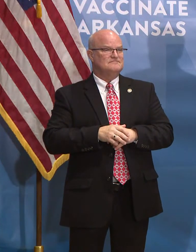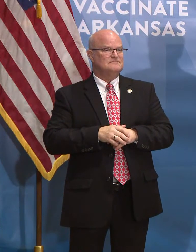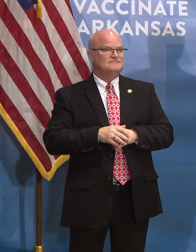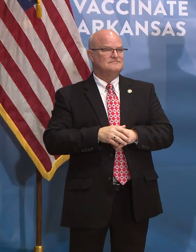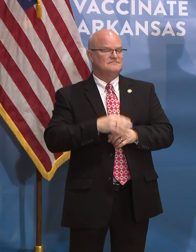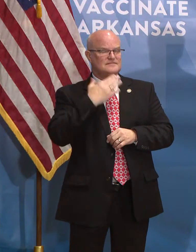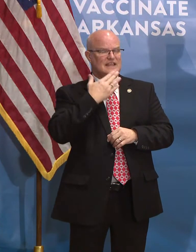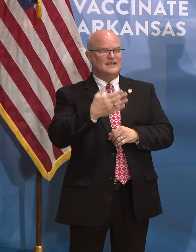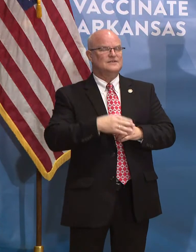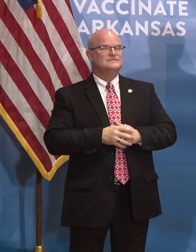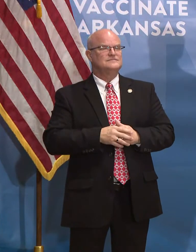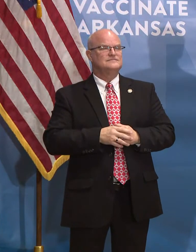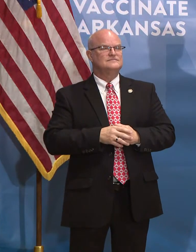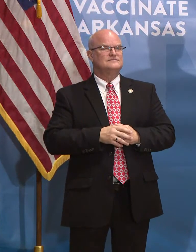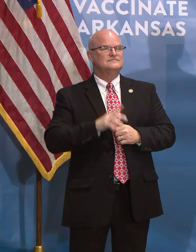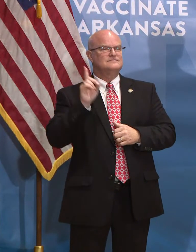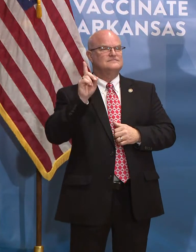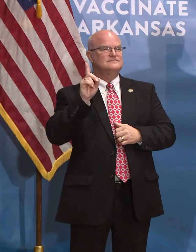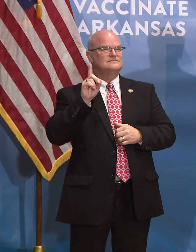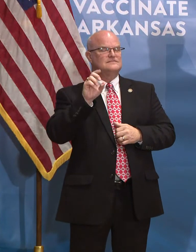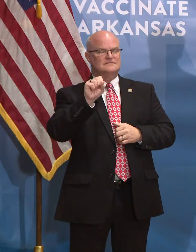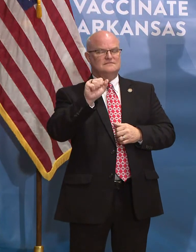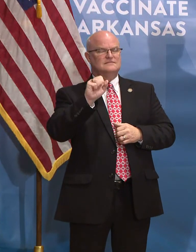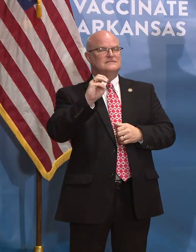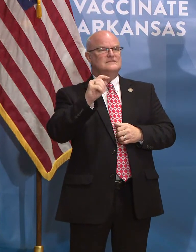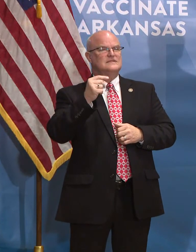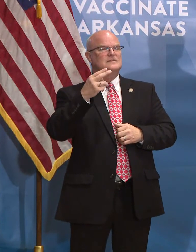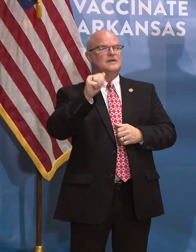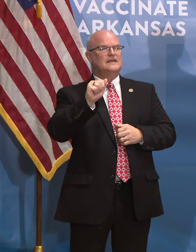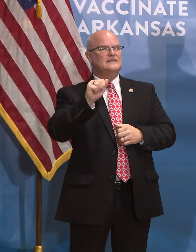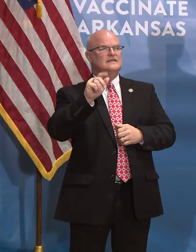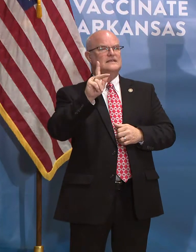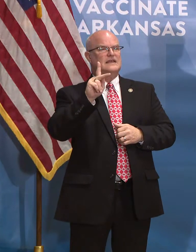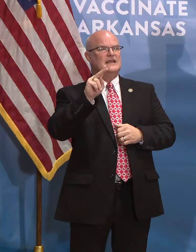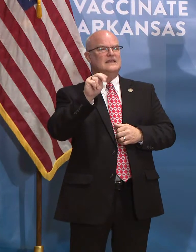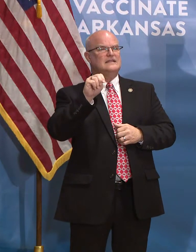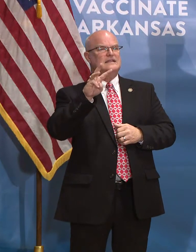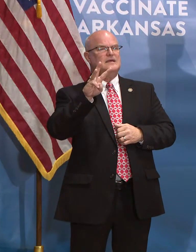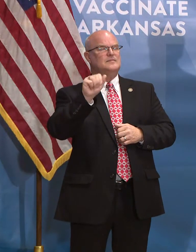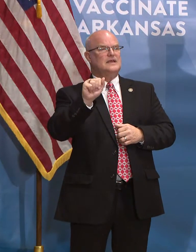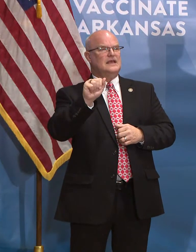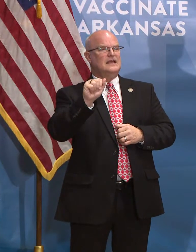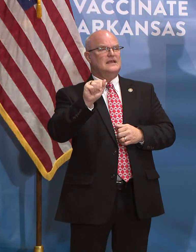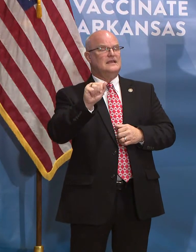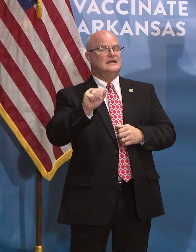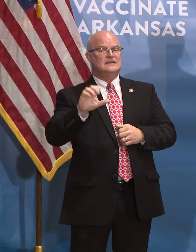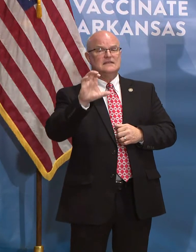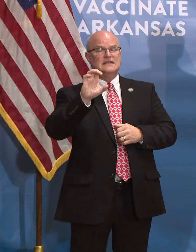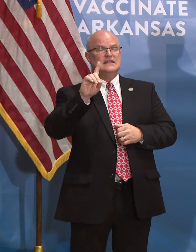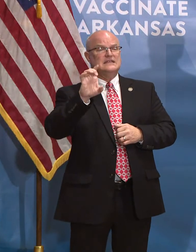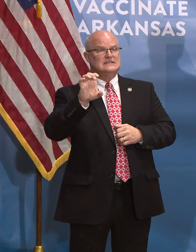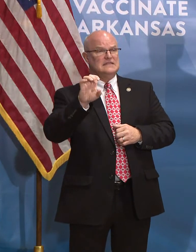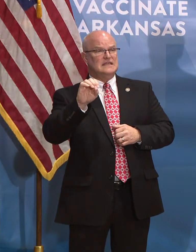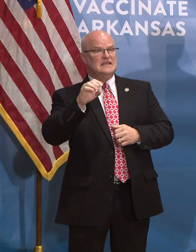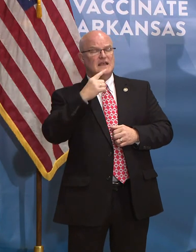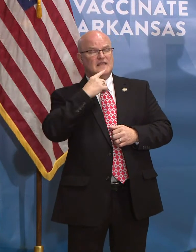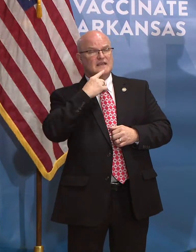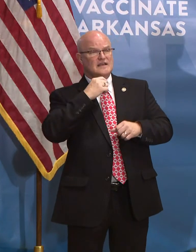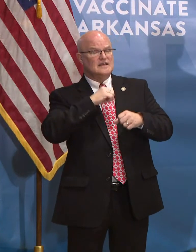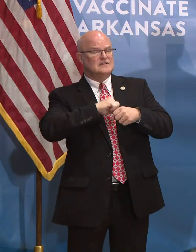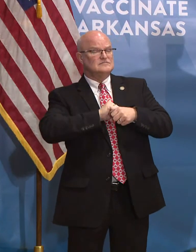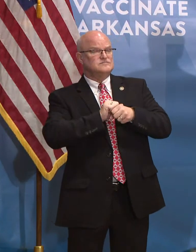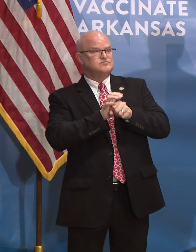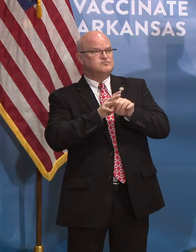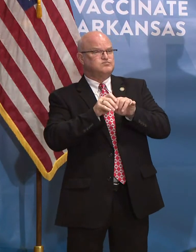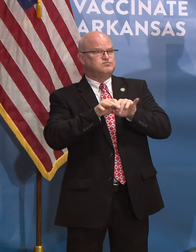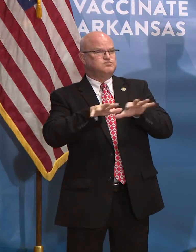Thank you. Hi, Governor. This is Samantha with KNWA. The CDC has revised its estimates of the prevalence of Omicron in